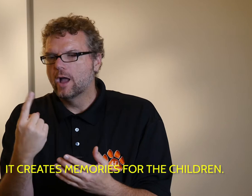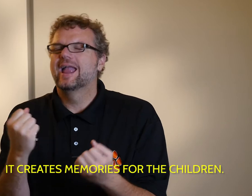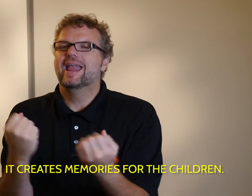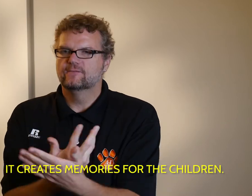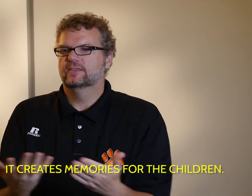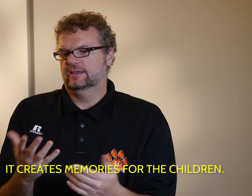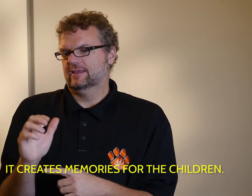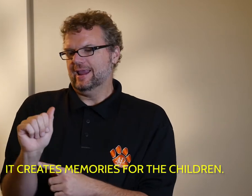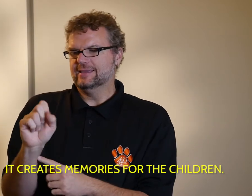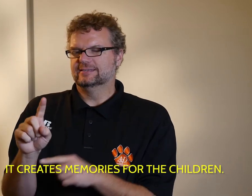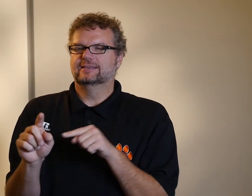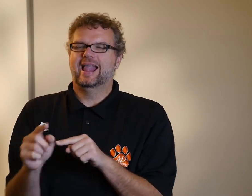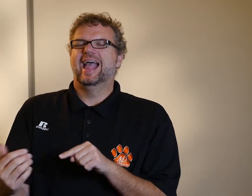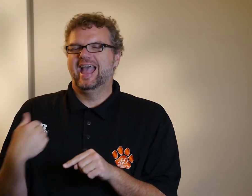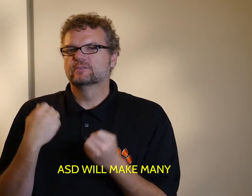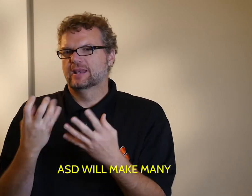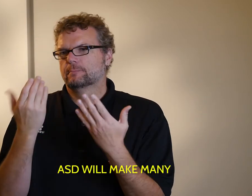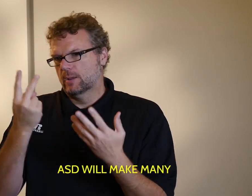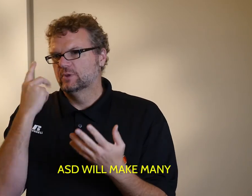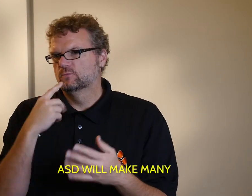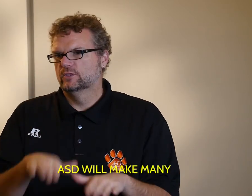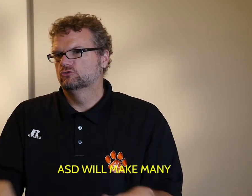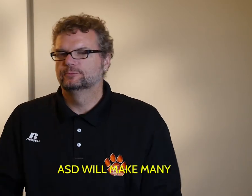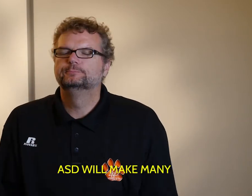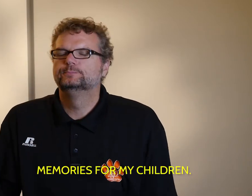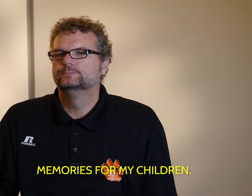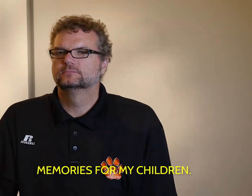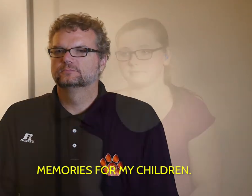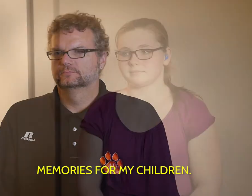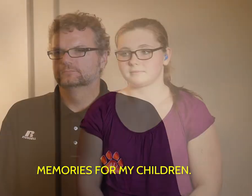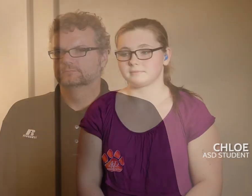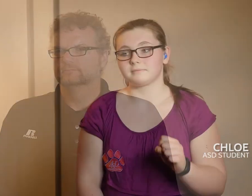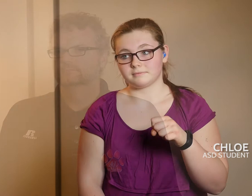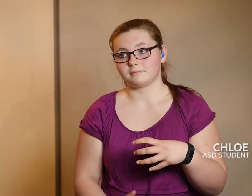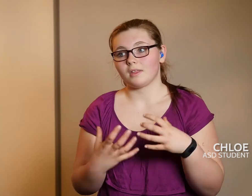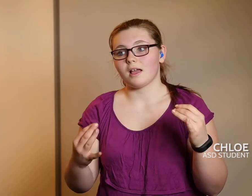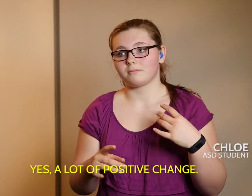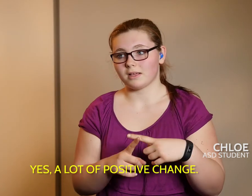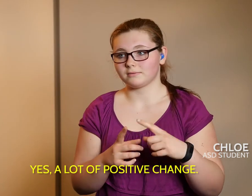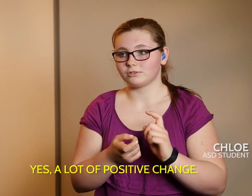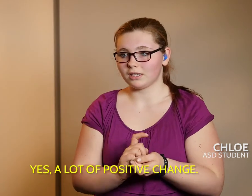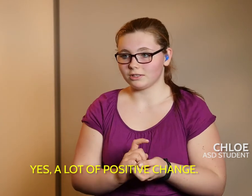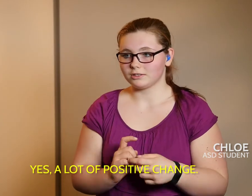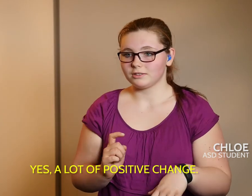memories for the children. ASD will make many memories for my children. Yes, a lot of positive